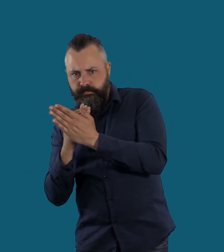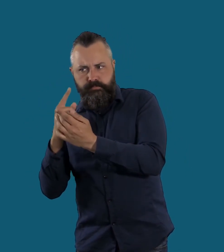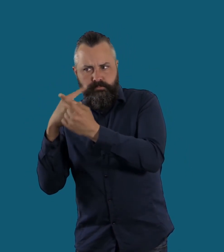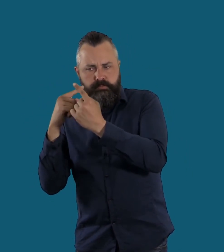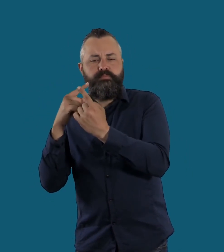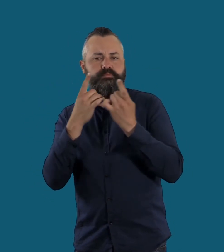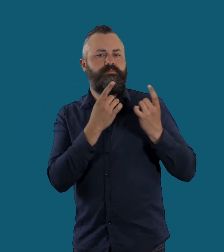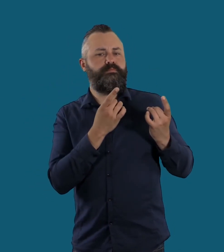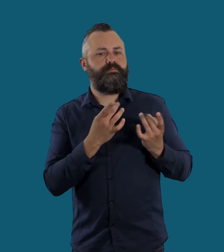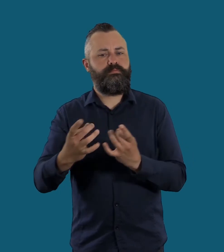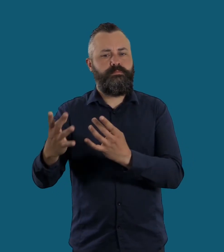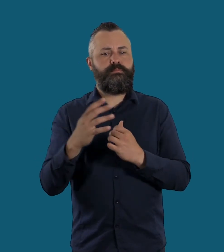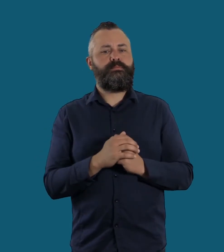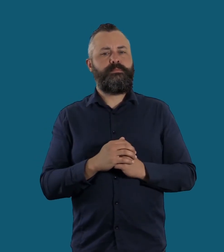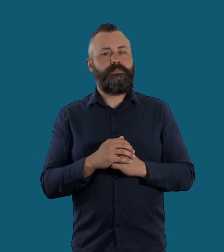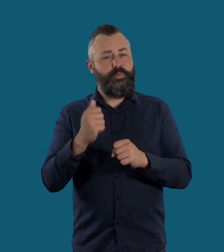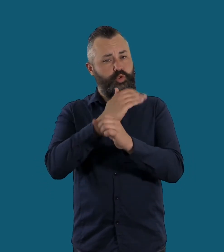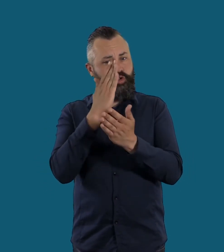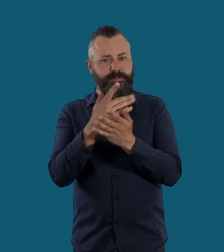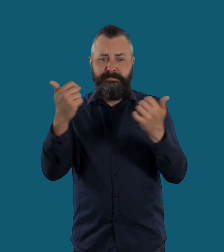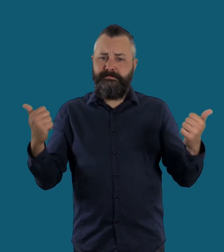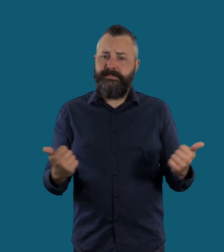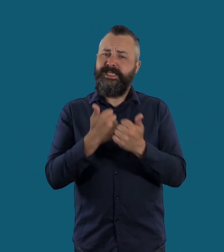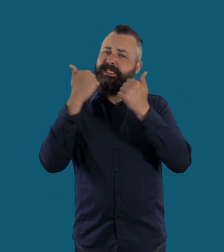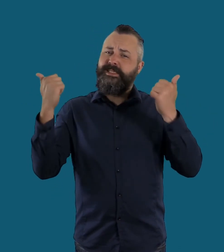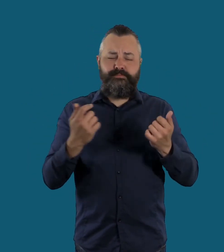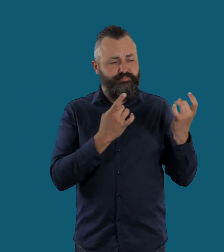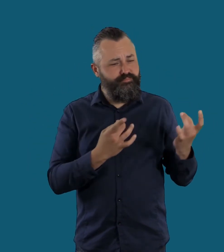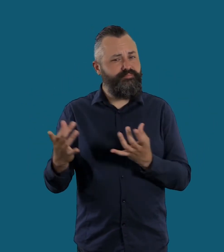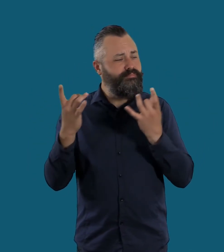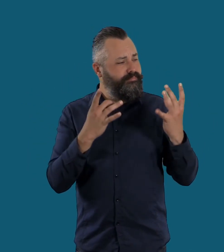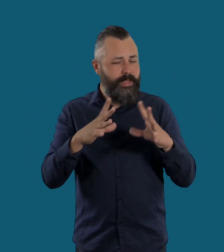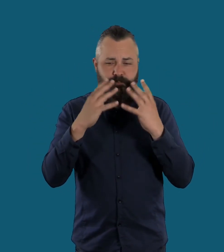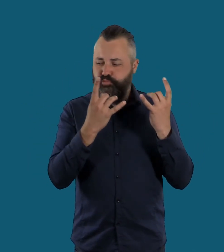individuals, families, communities and businesses can take to help them in the event of a bushfire.